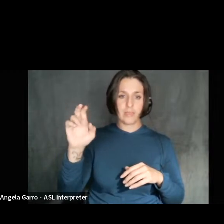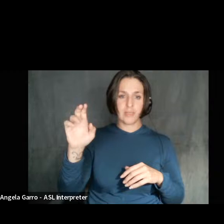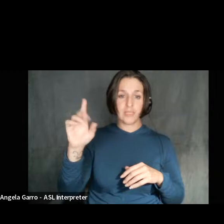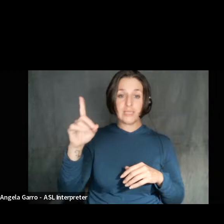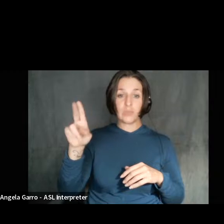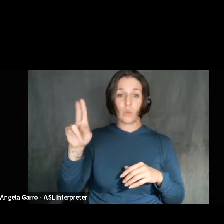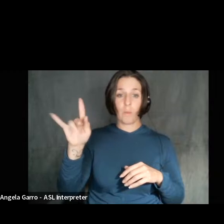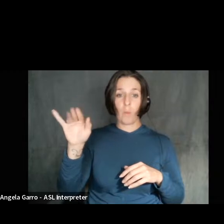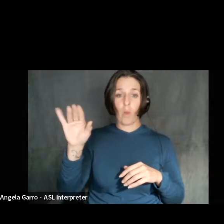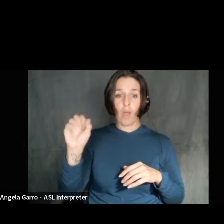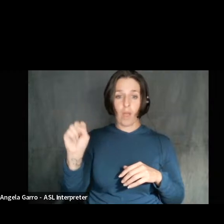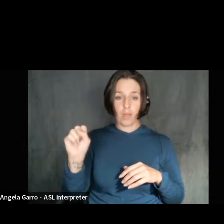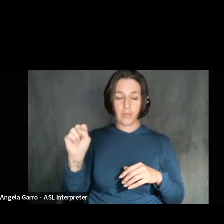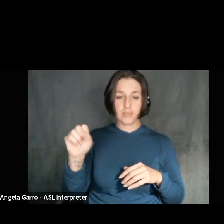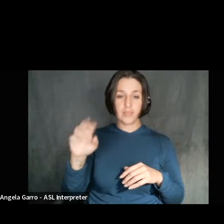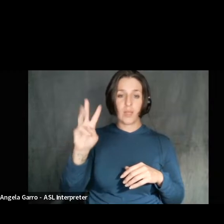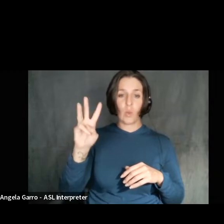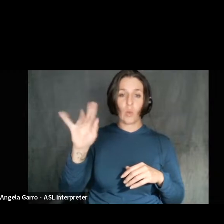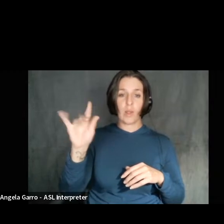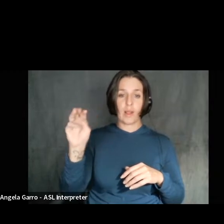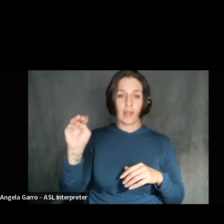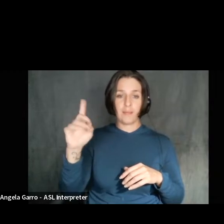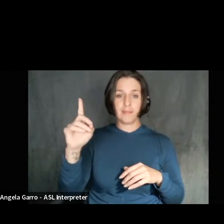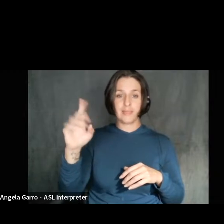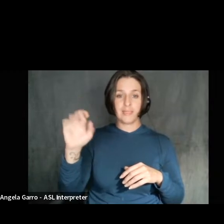Jr. There we go. Yay.